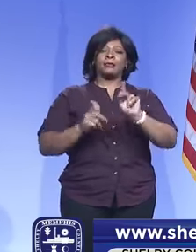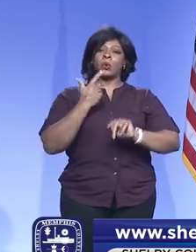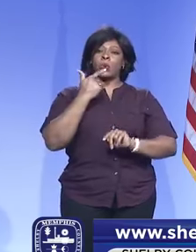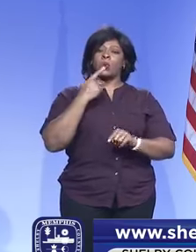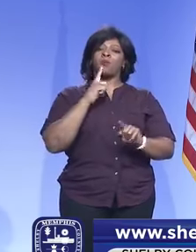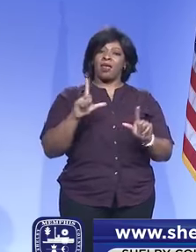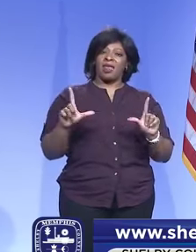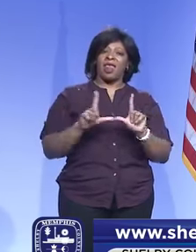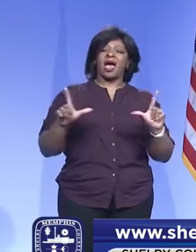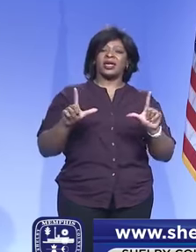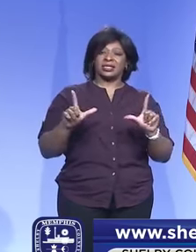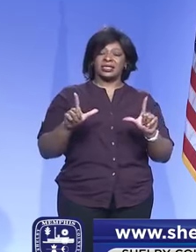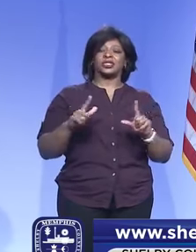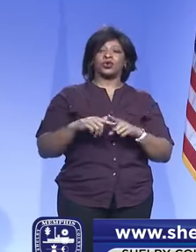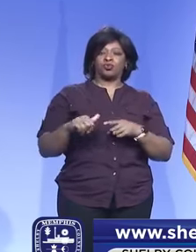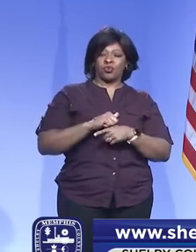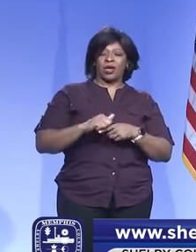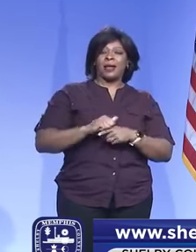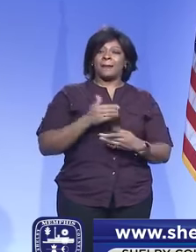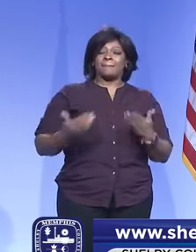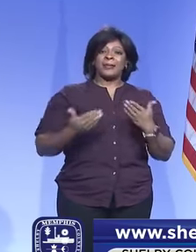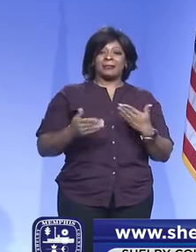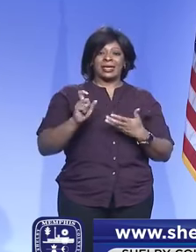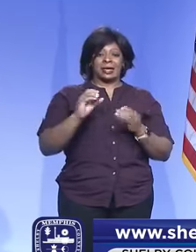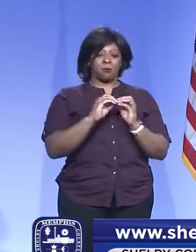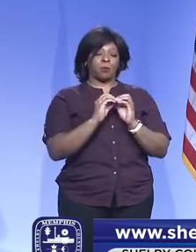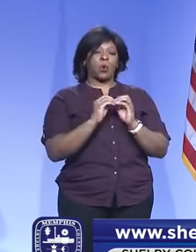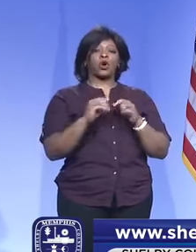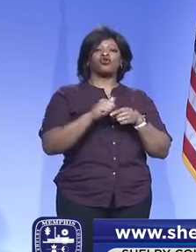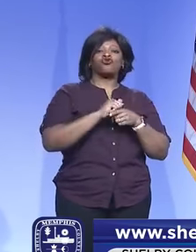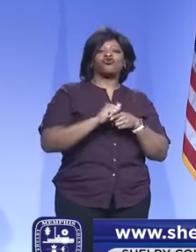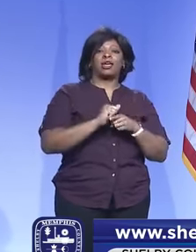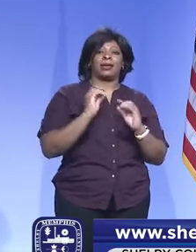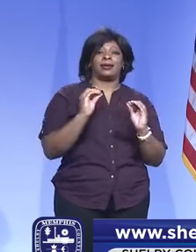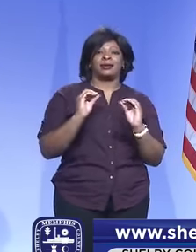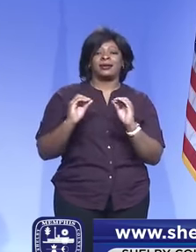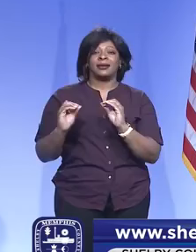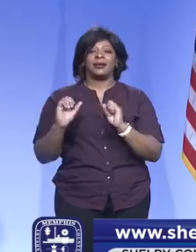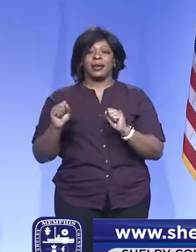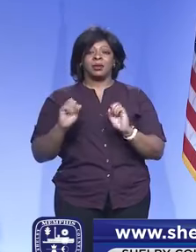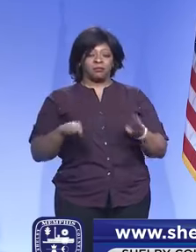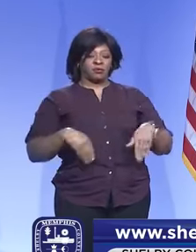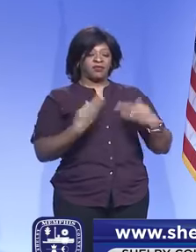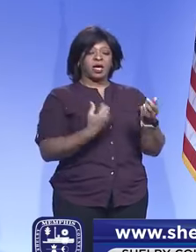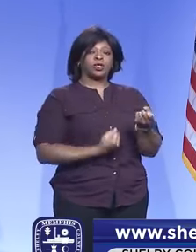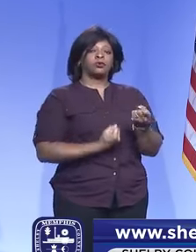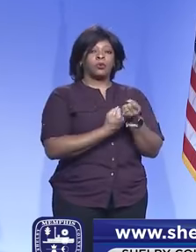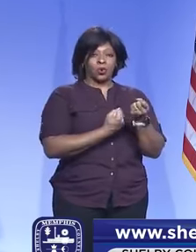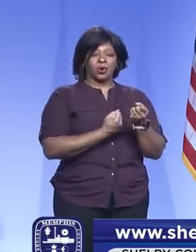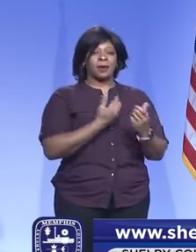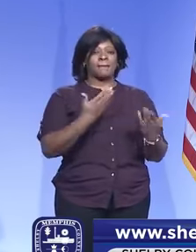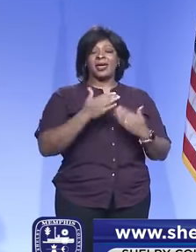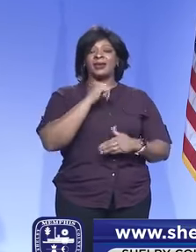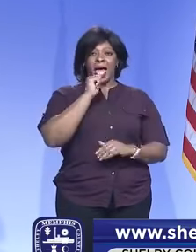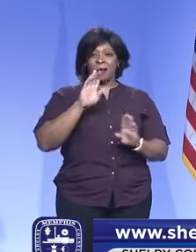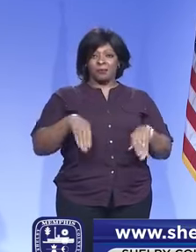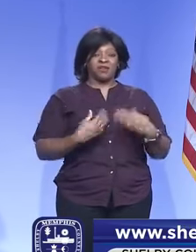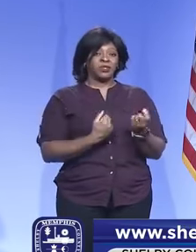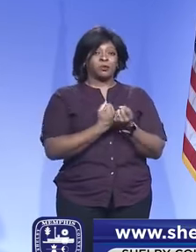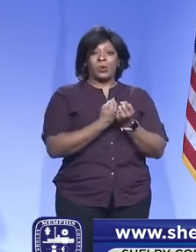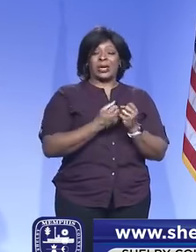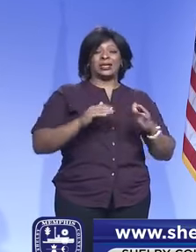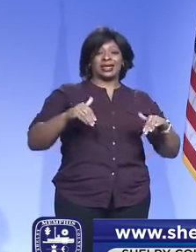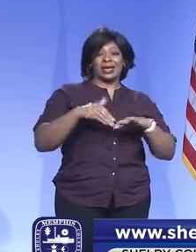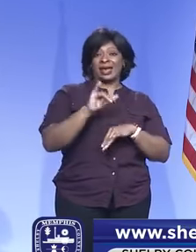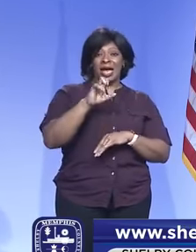are licensed to practice that may need some additional training to be able to provide support. So they may not be able to provide support